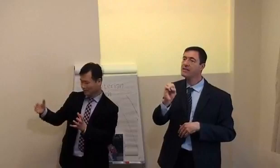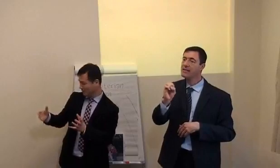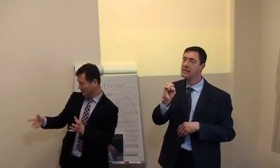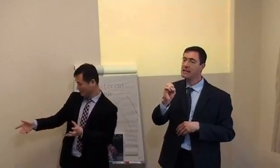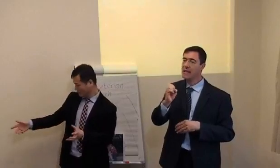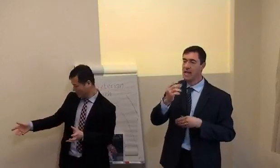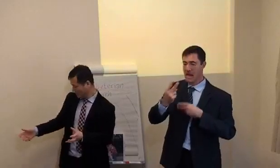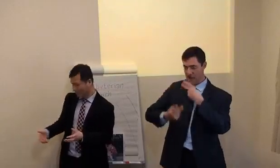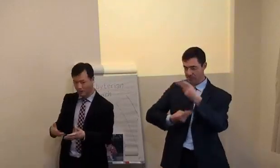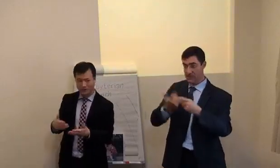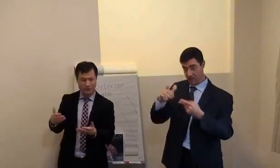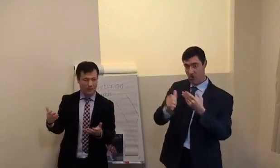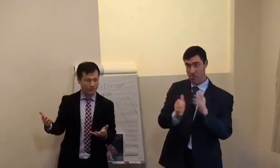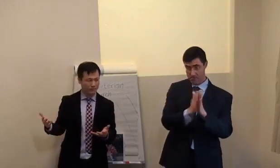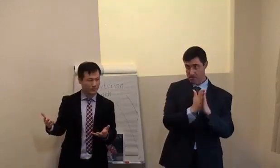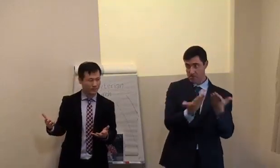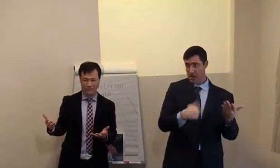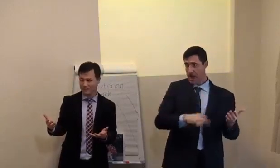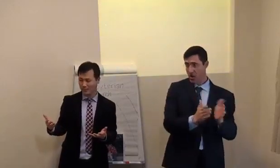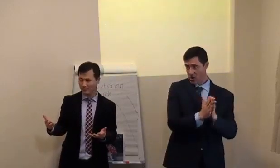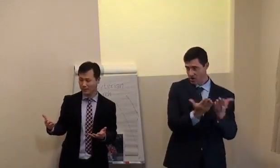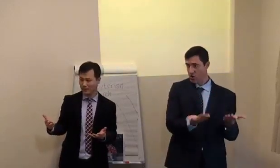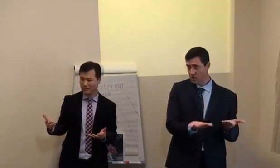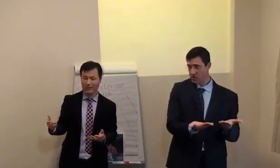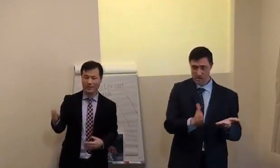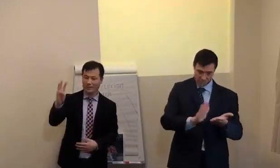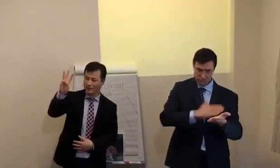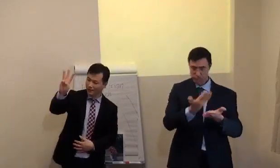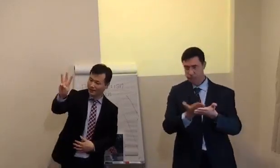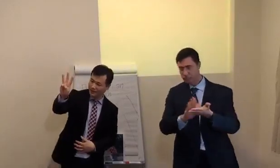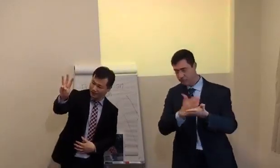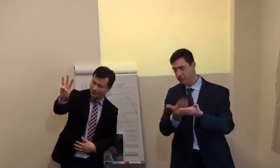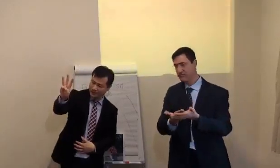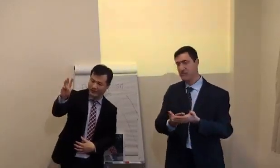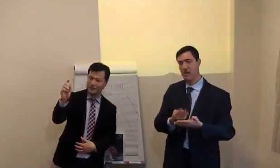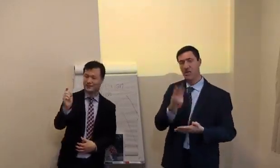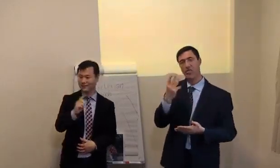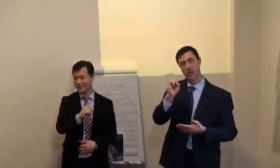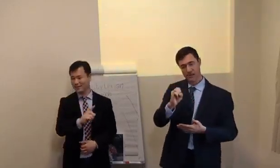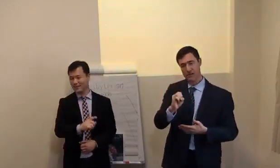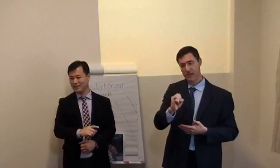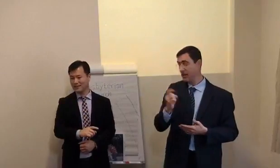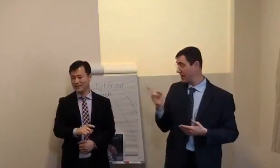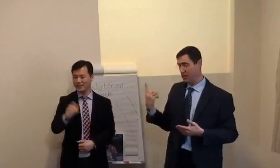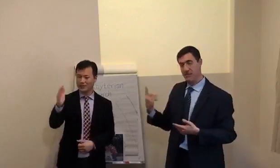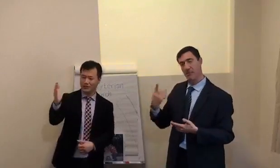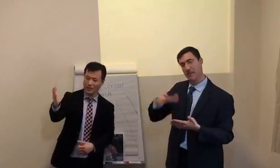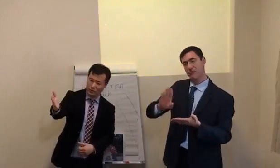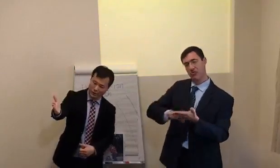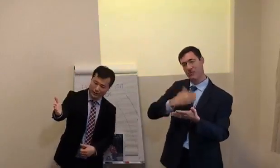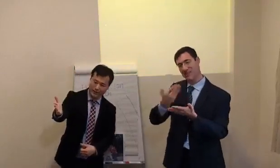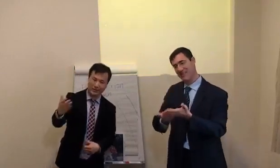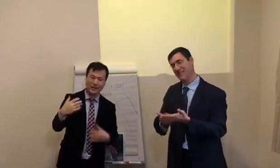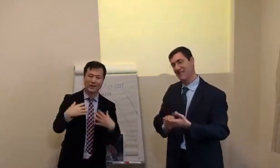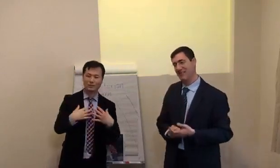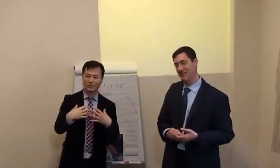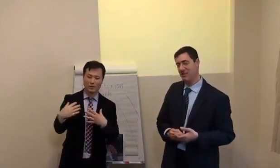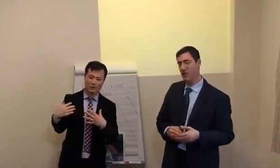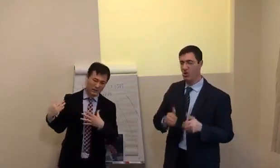reform hymns. 30 hymns I translated. That's a really good question. I have to work